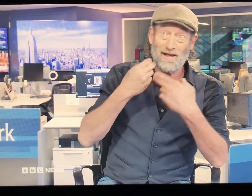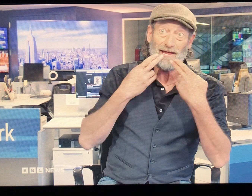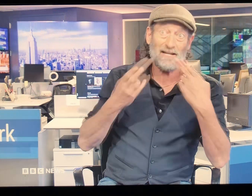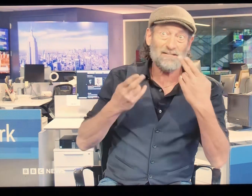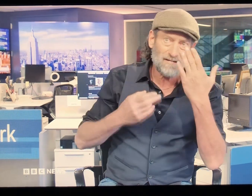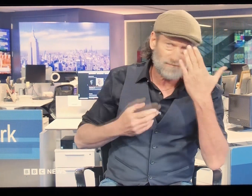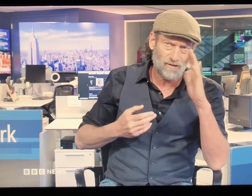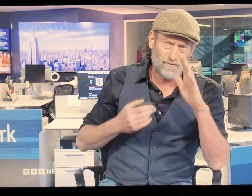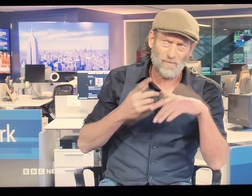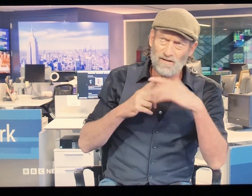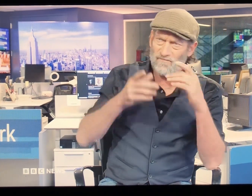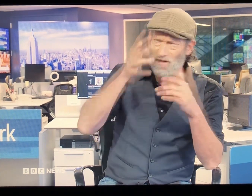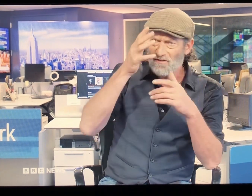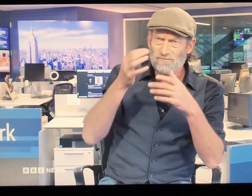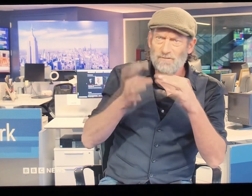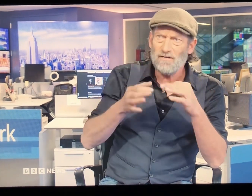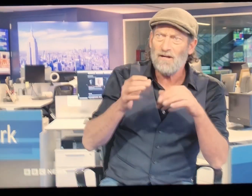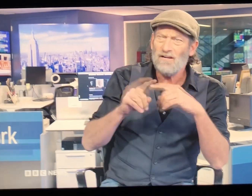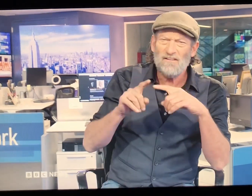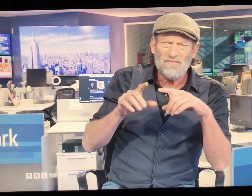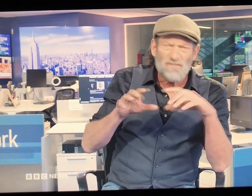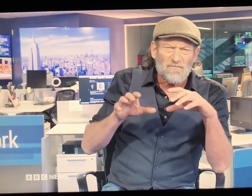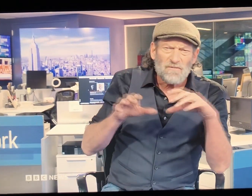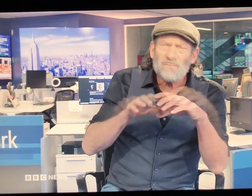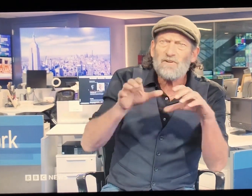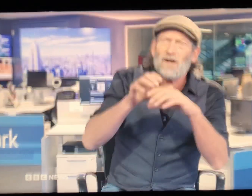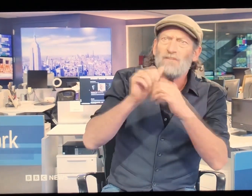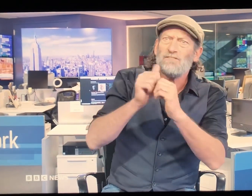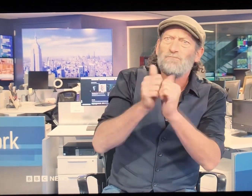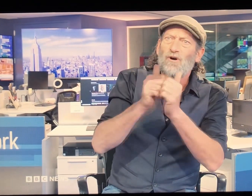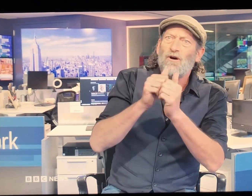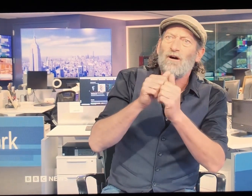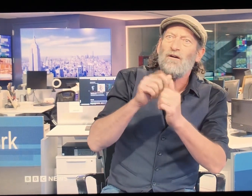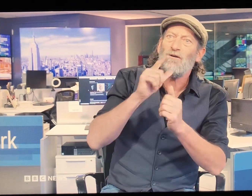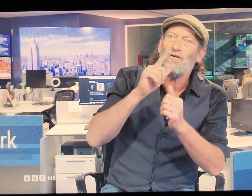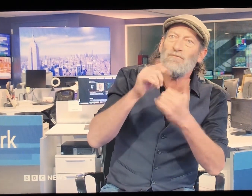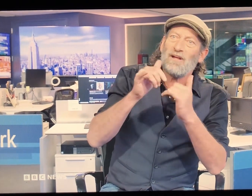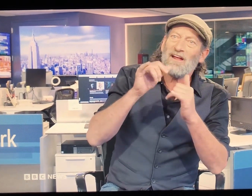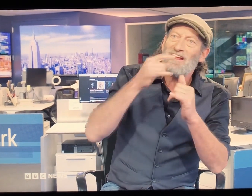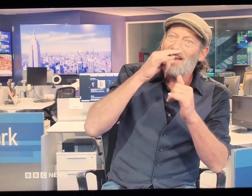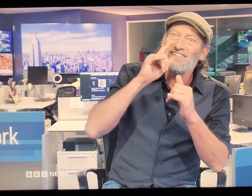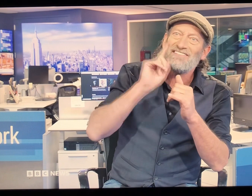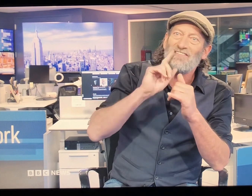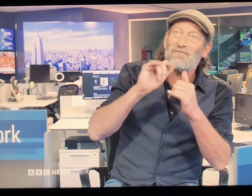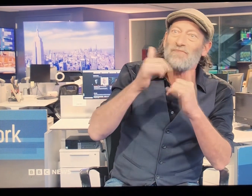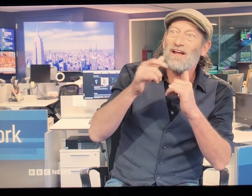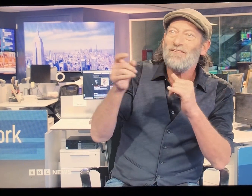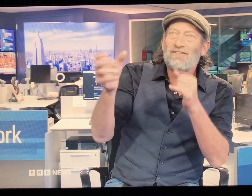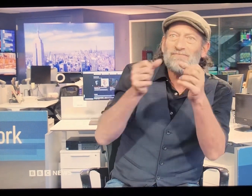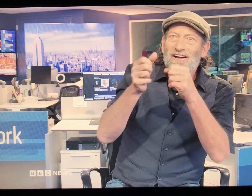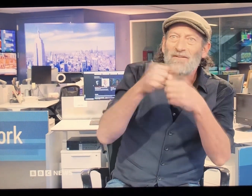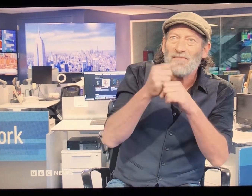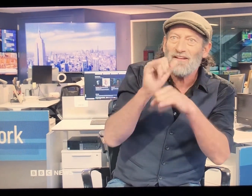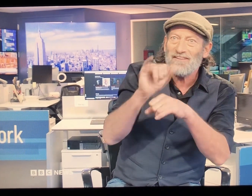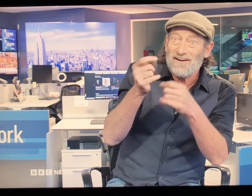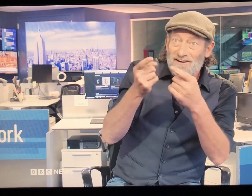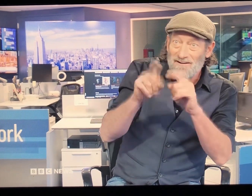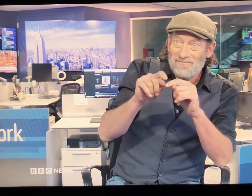quite young. And I was naive, and I didn't realize how much work my father went through. He was involved in setting up and recruiting